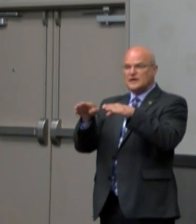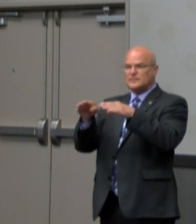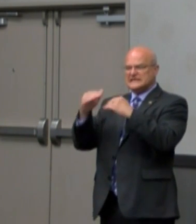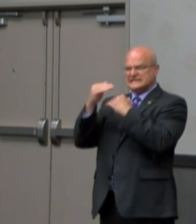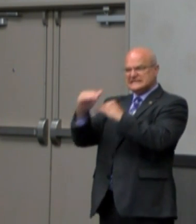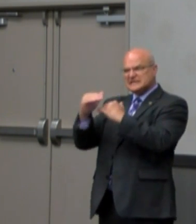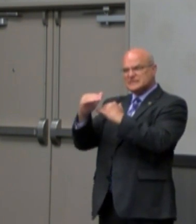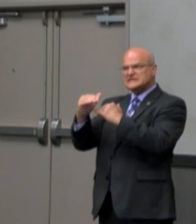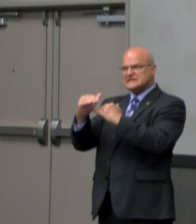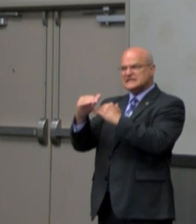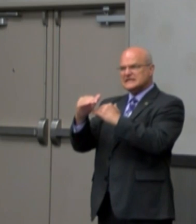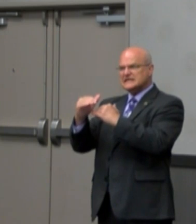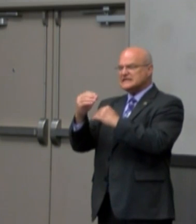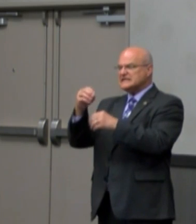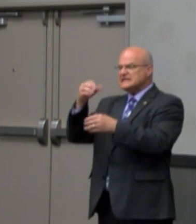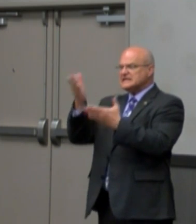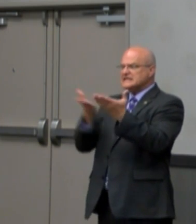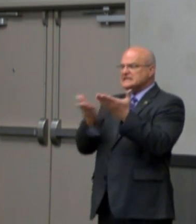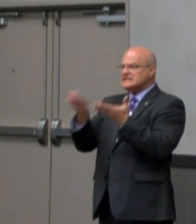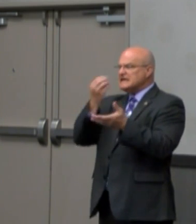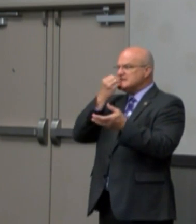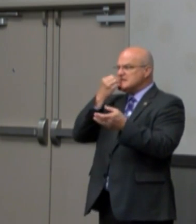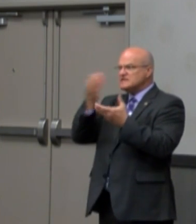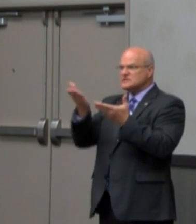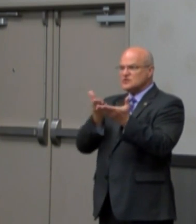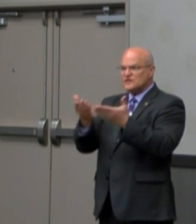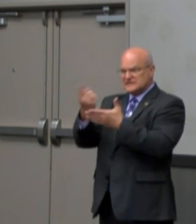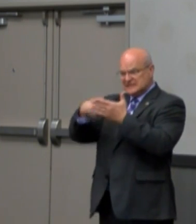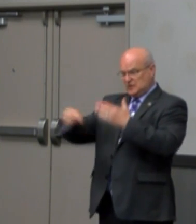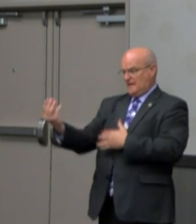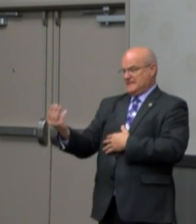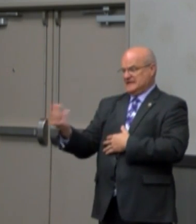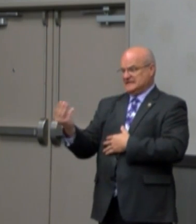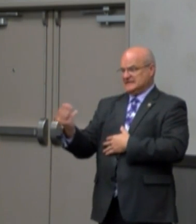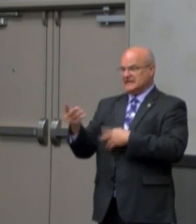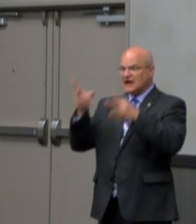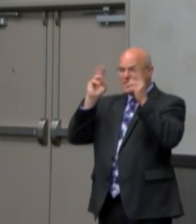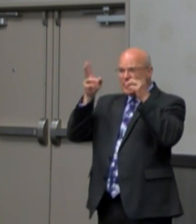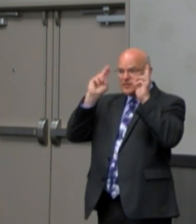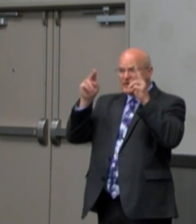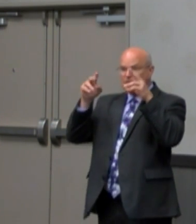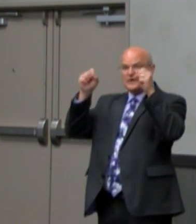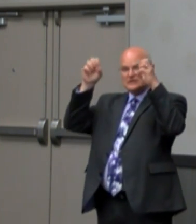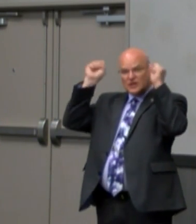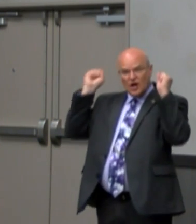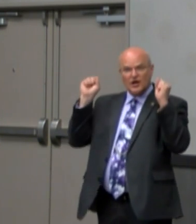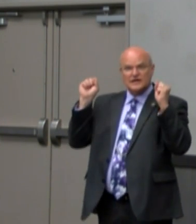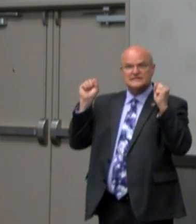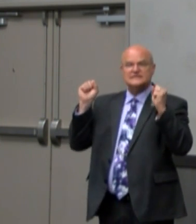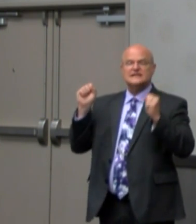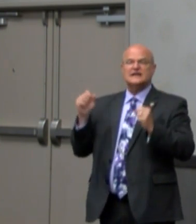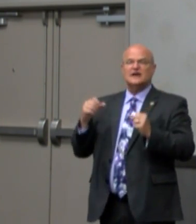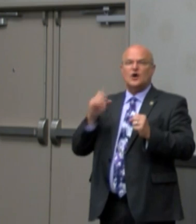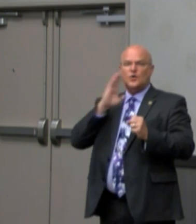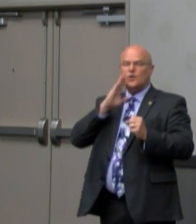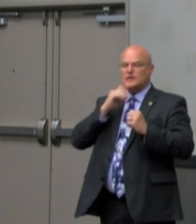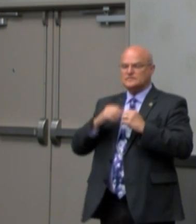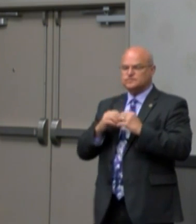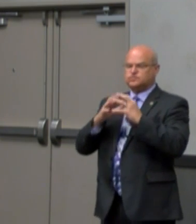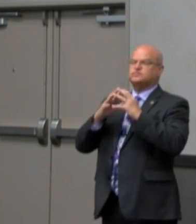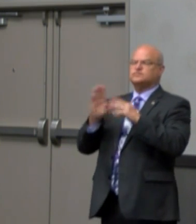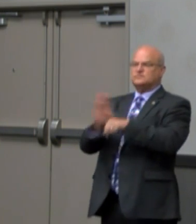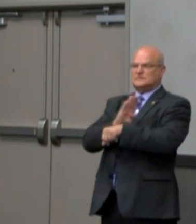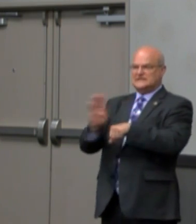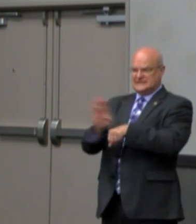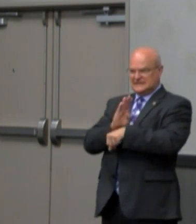limited in-dine-in service for our restaurants next Monday. Our barbershops, our salons are going back into